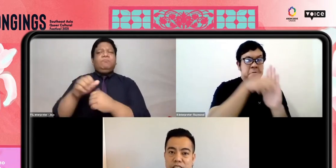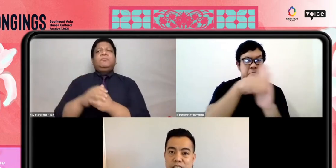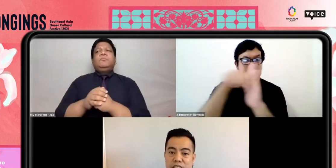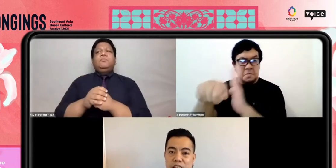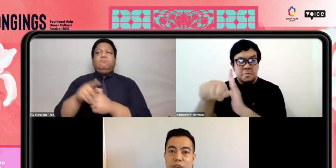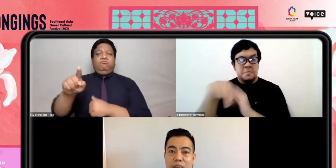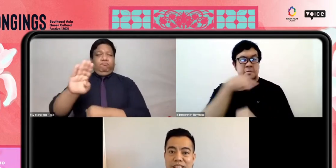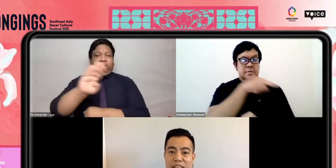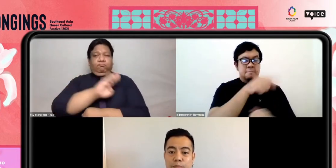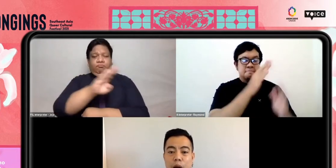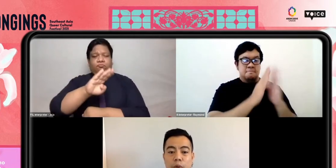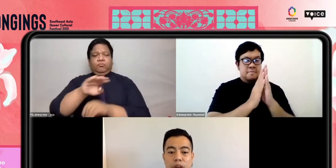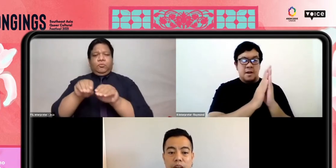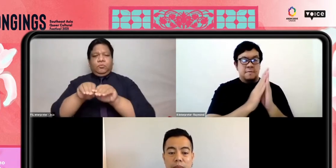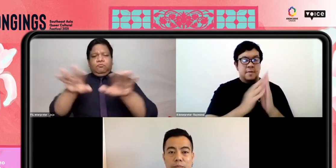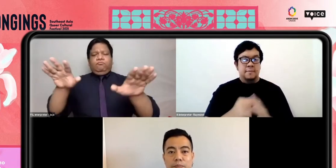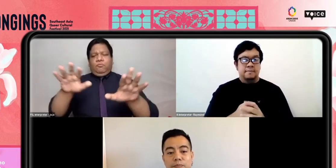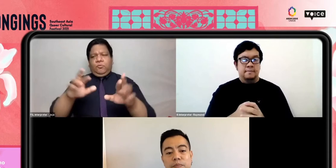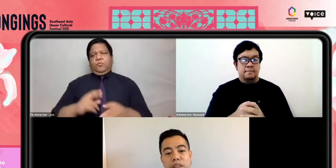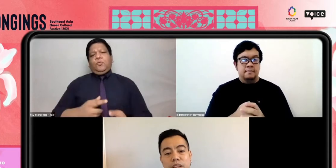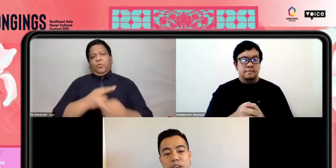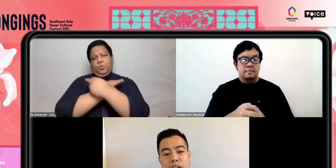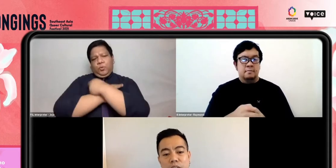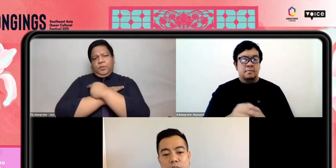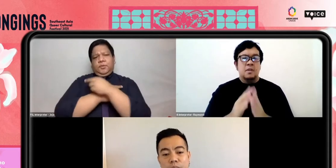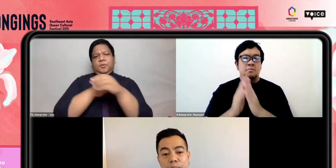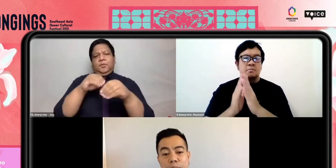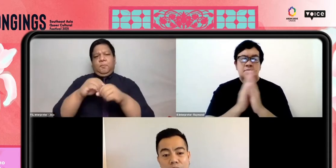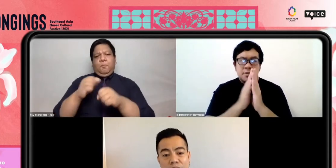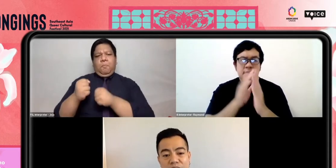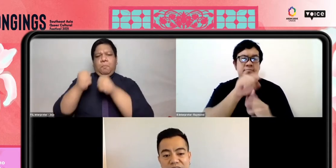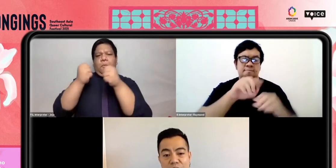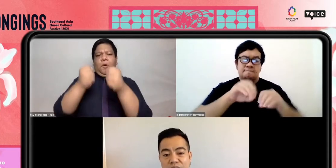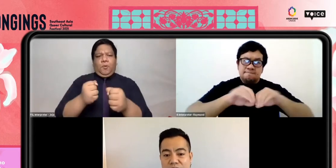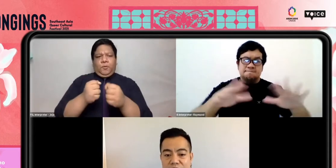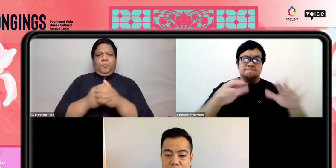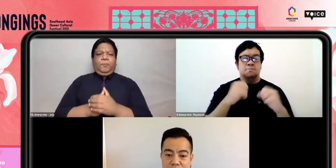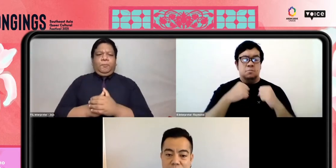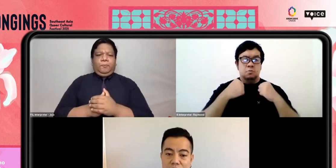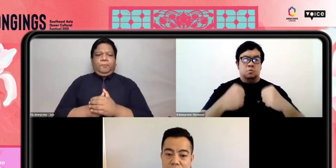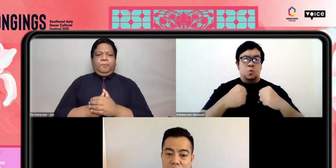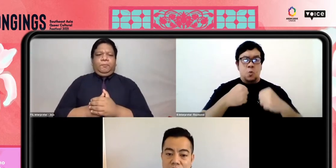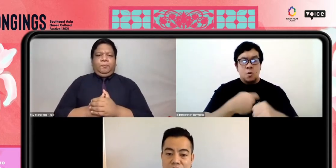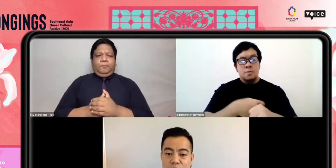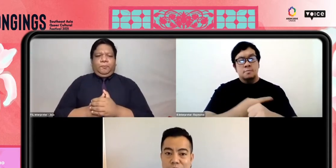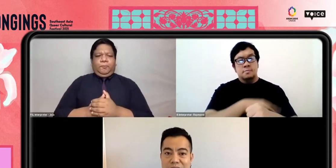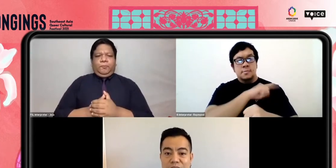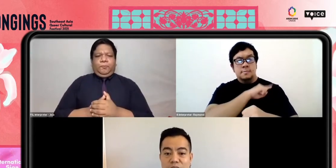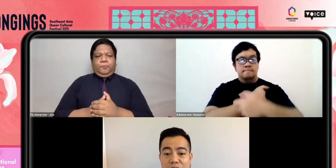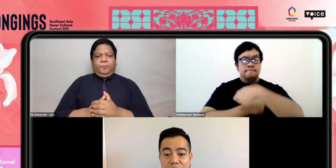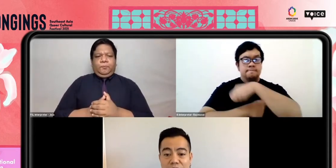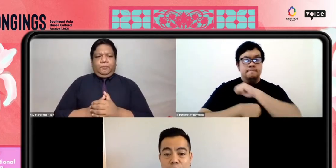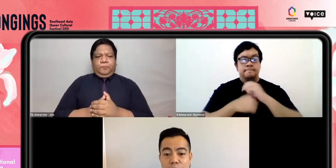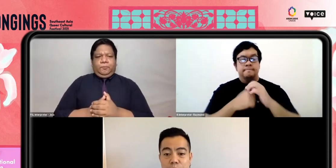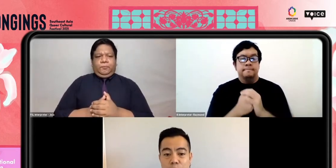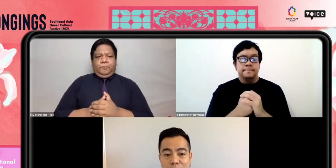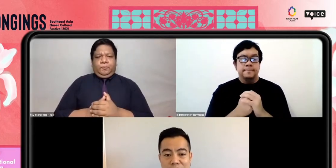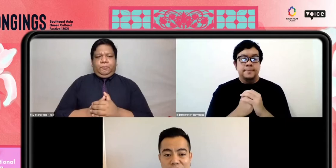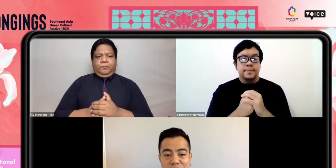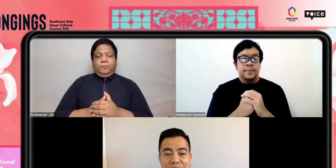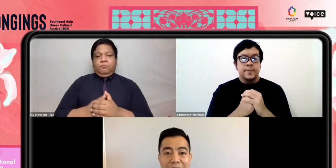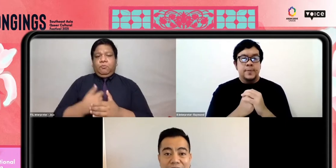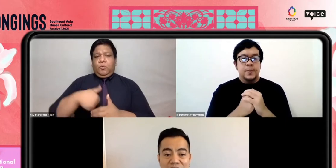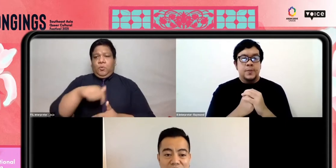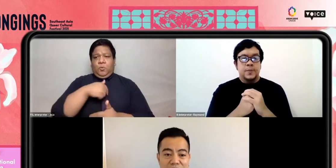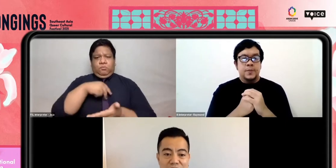contagious. Rest in power. We are part of Southeast Asia, and so we stand united with the